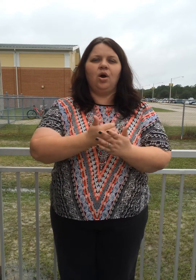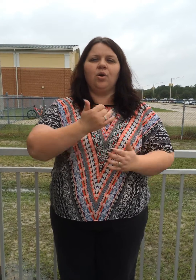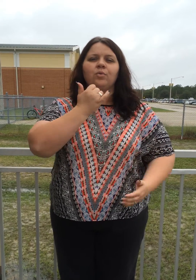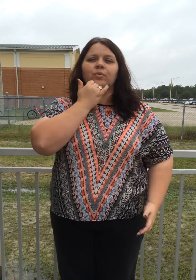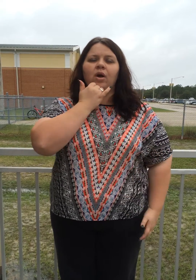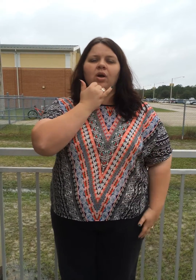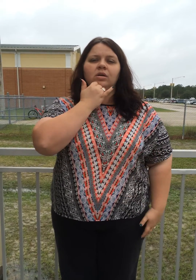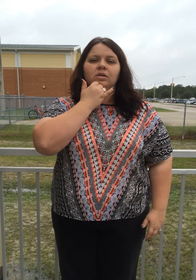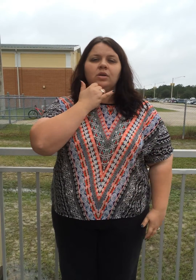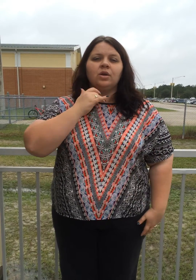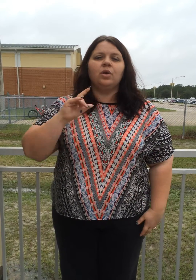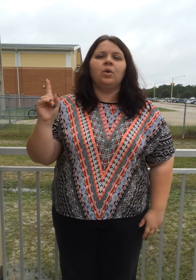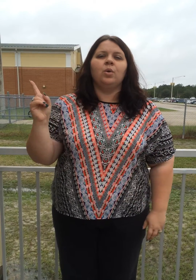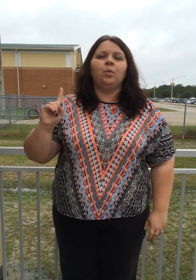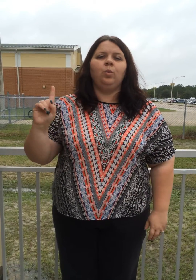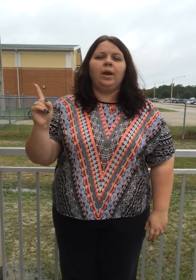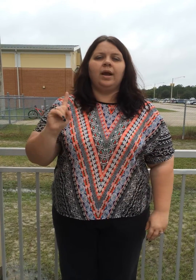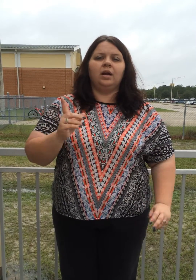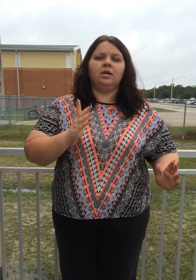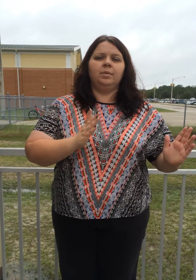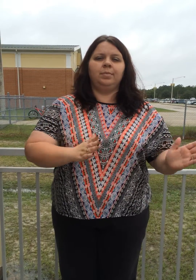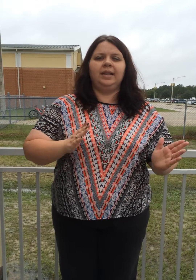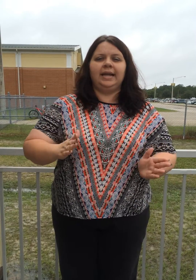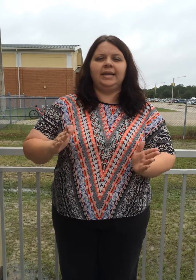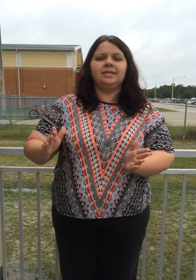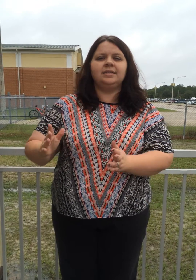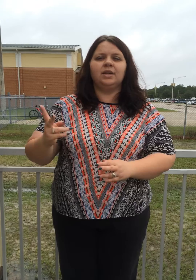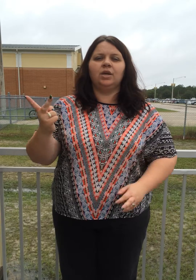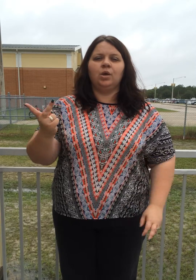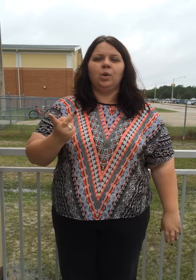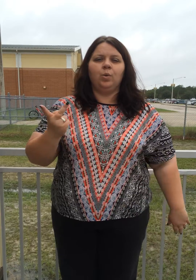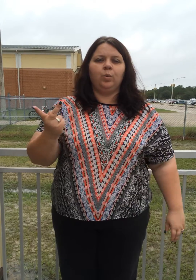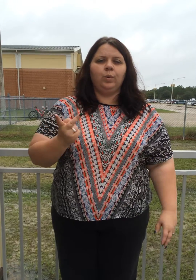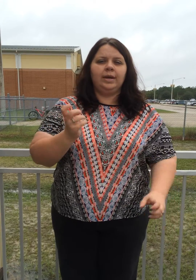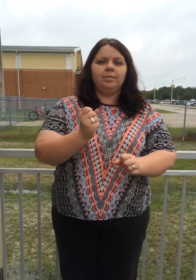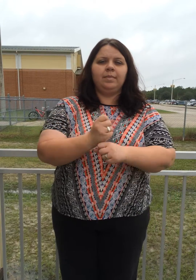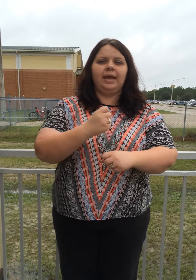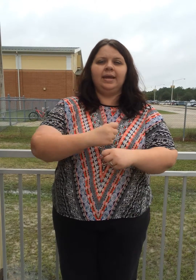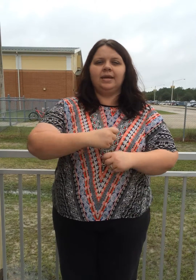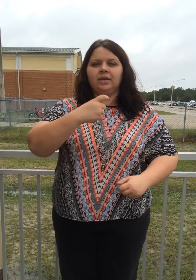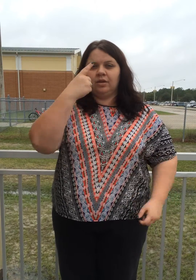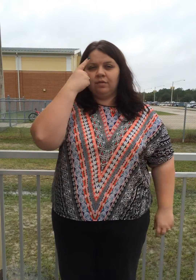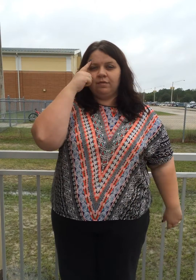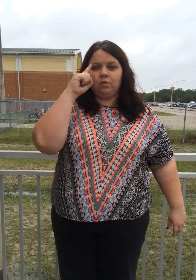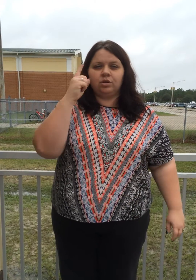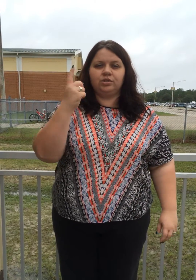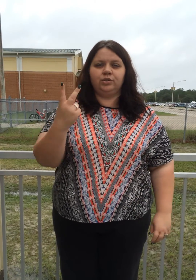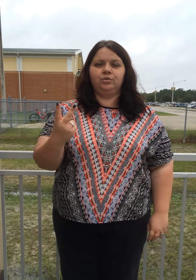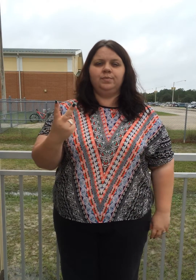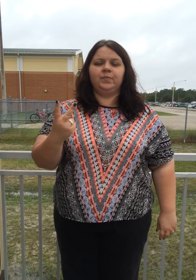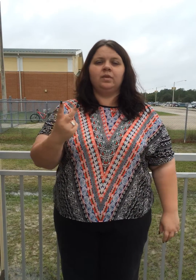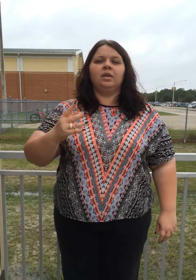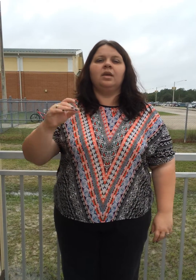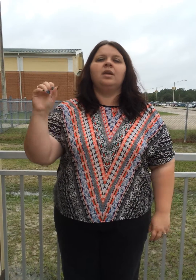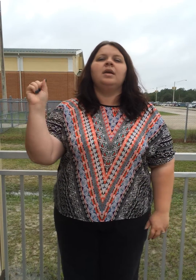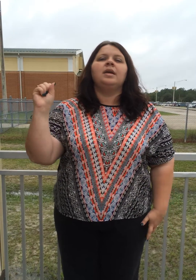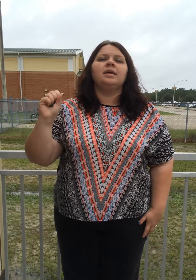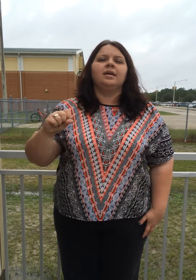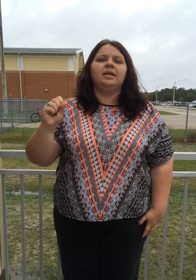all wrong, where plans we make for two,